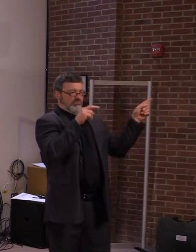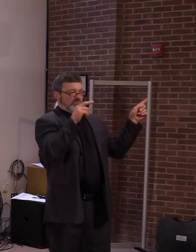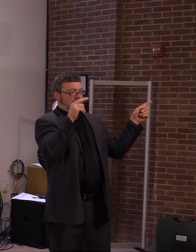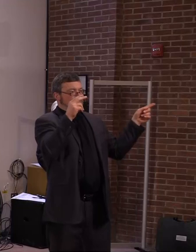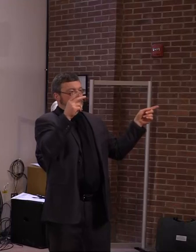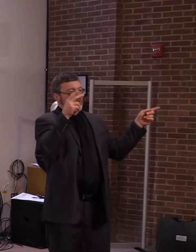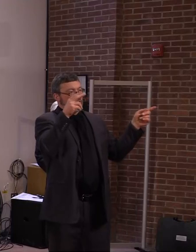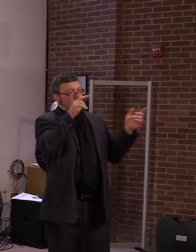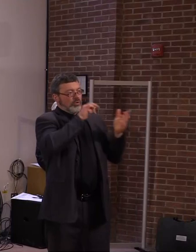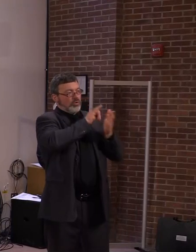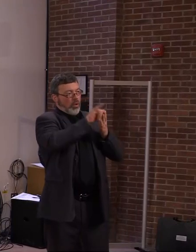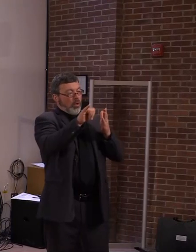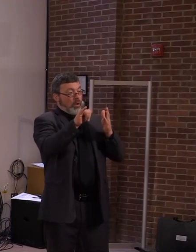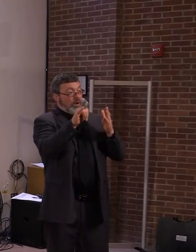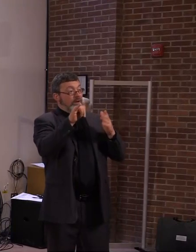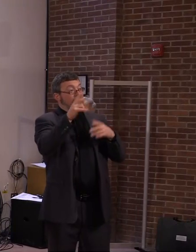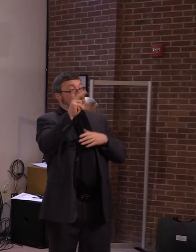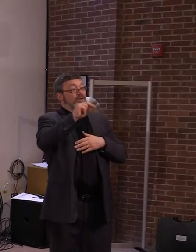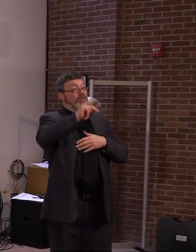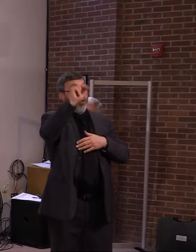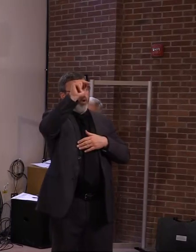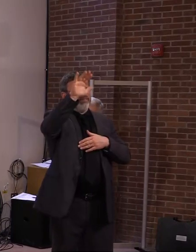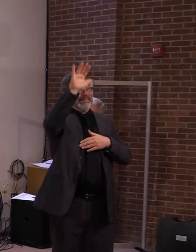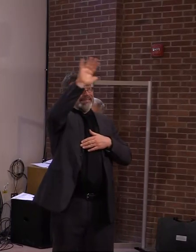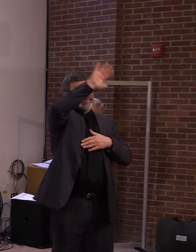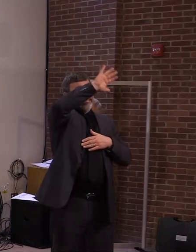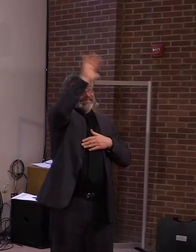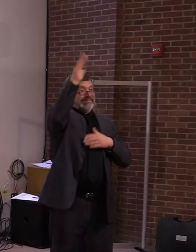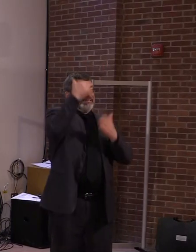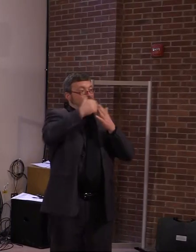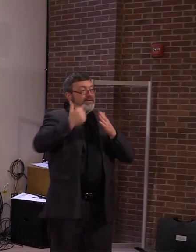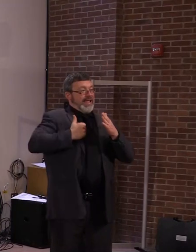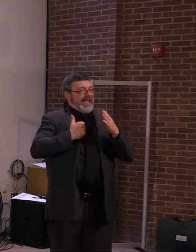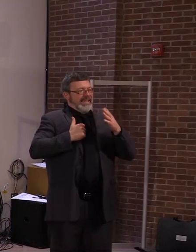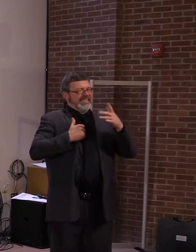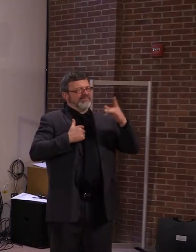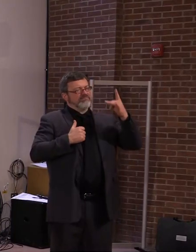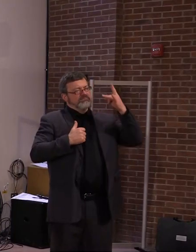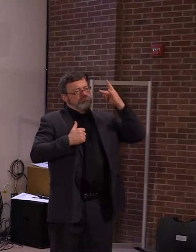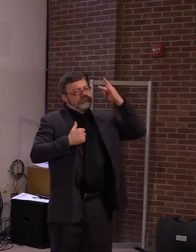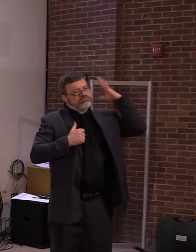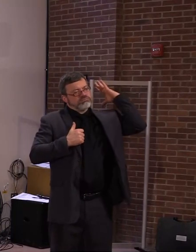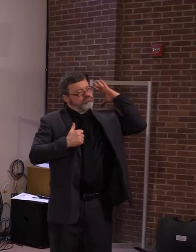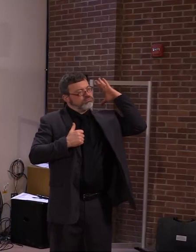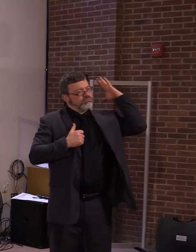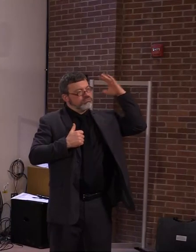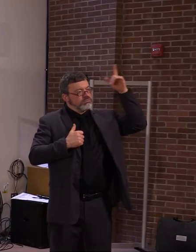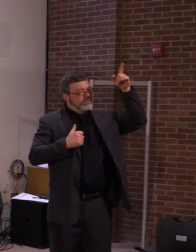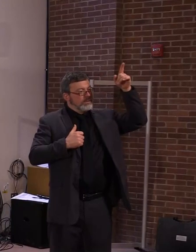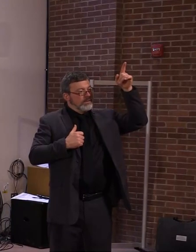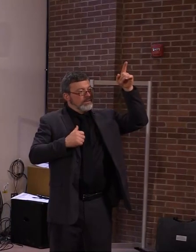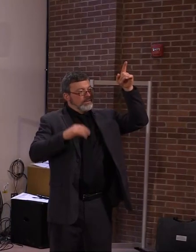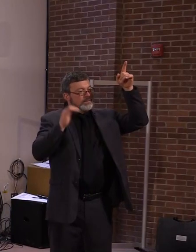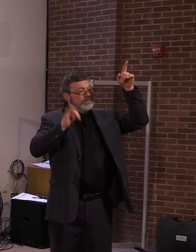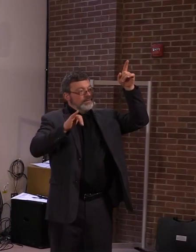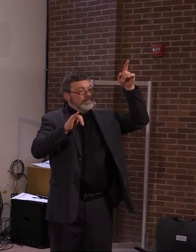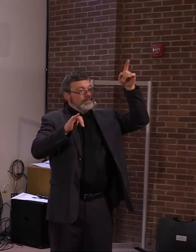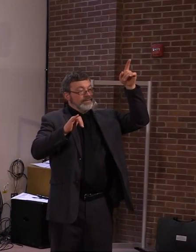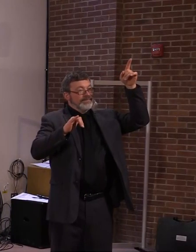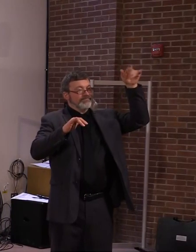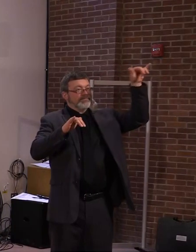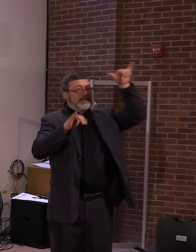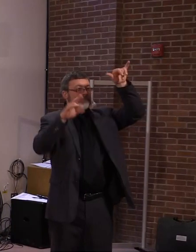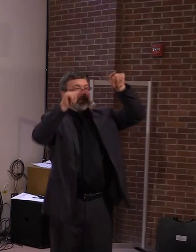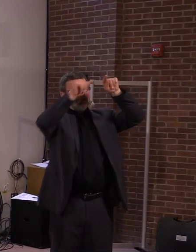northern upstate New York counties were having some of the worst time, and those include the ones adjoining Vermont,